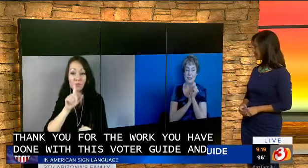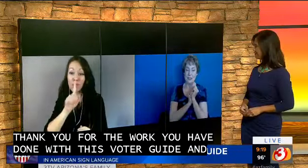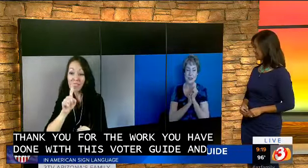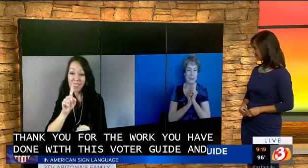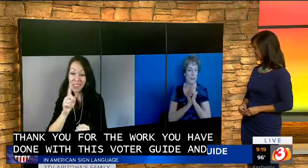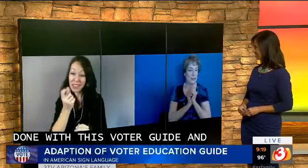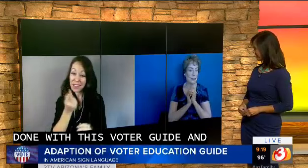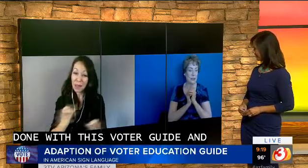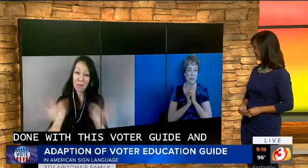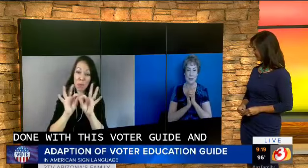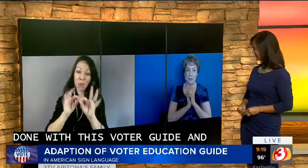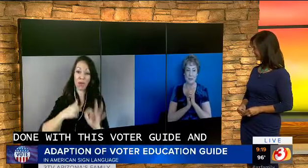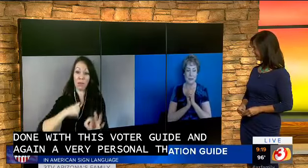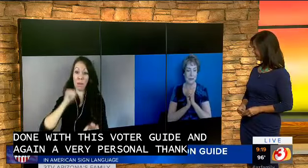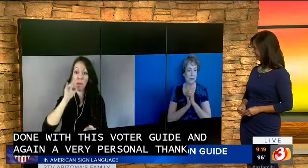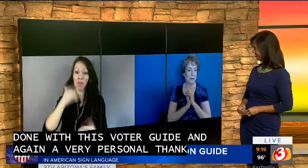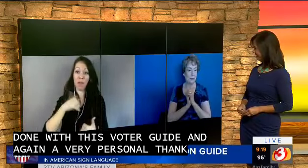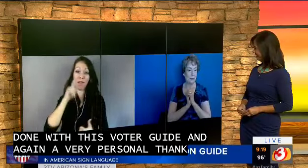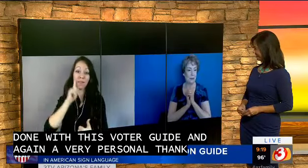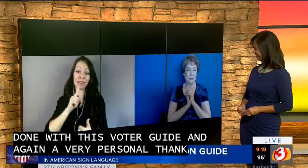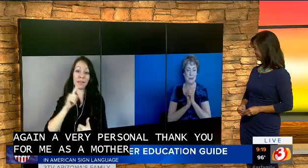mother of a deaf child. Thank you.